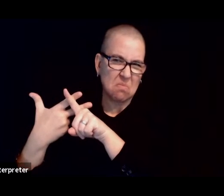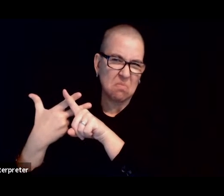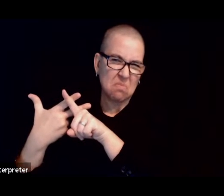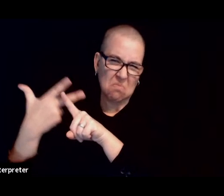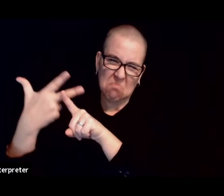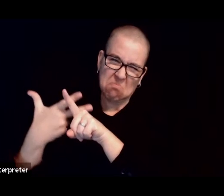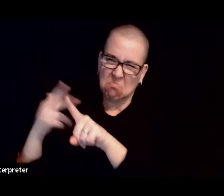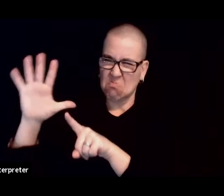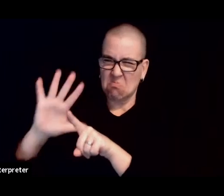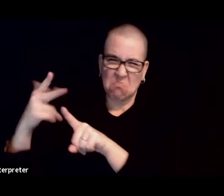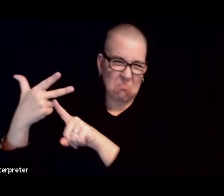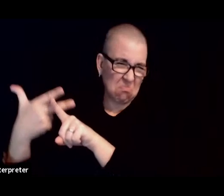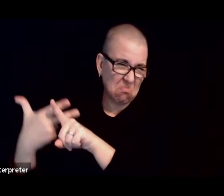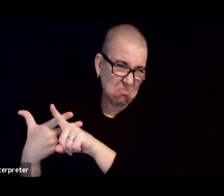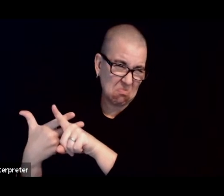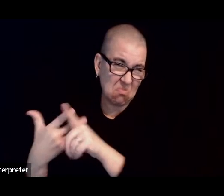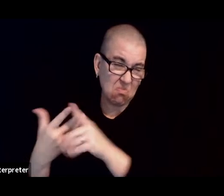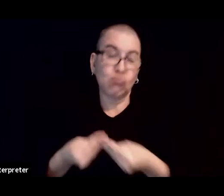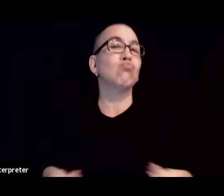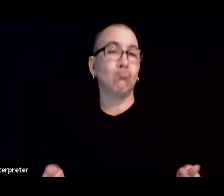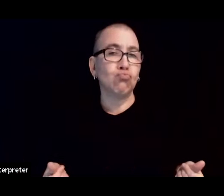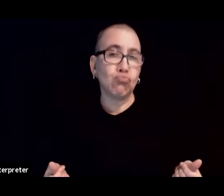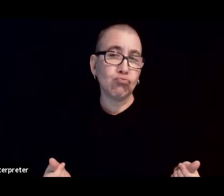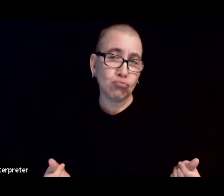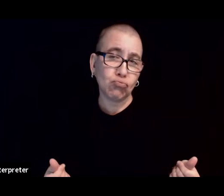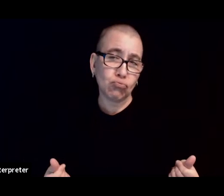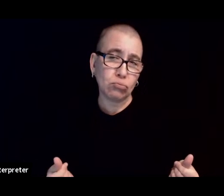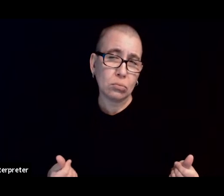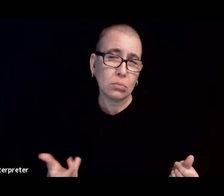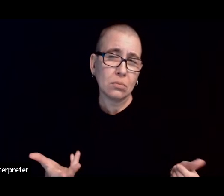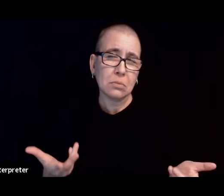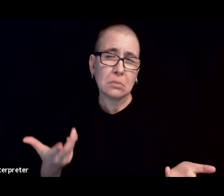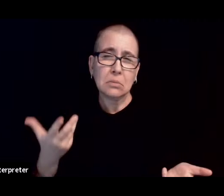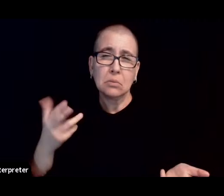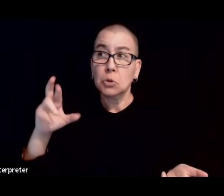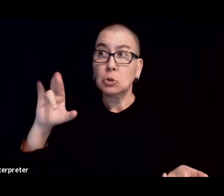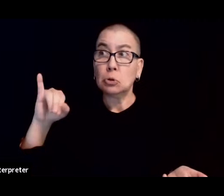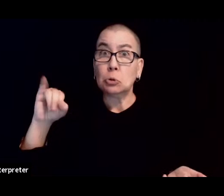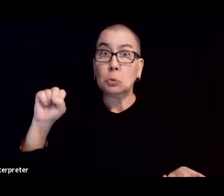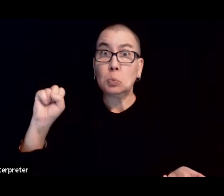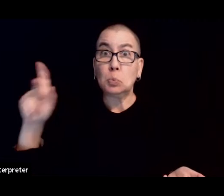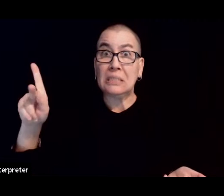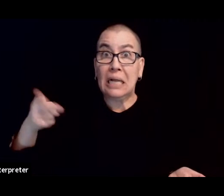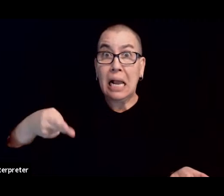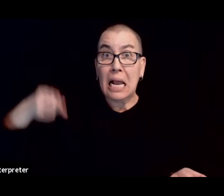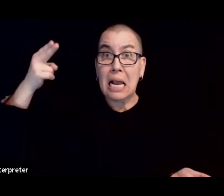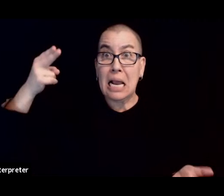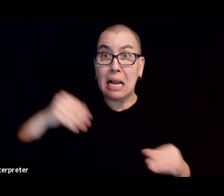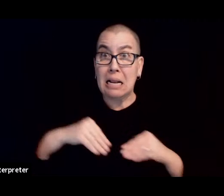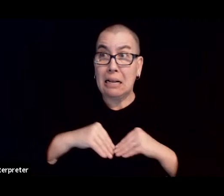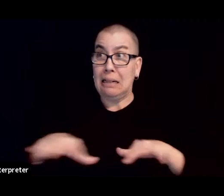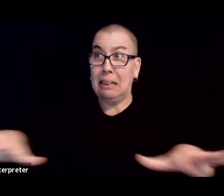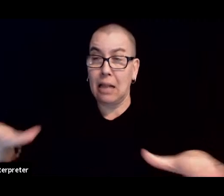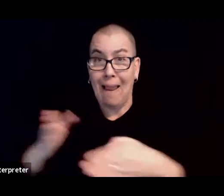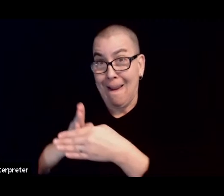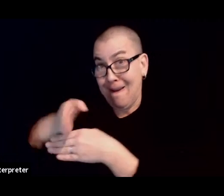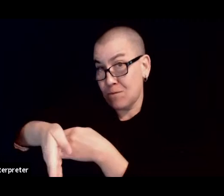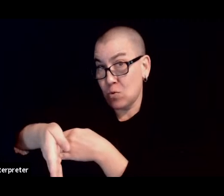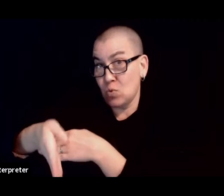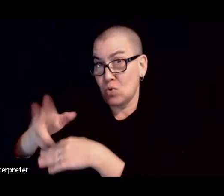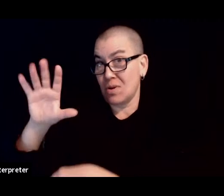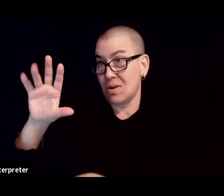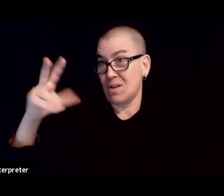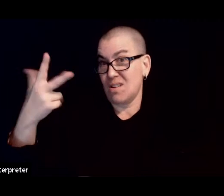we're considering that you would not be a risk of transmitting to others. When it comes to the vaccine, a couple things I want to be